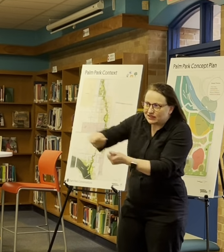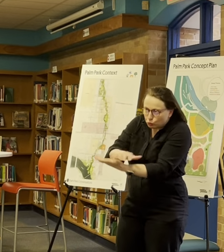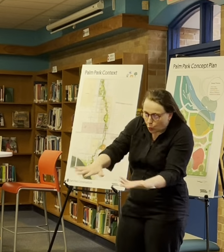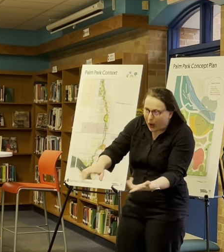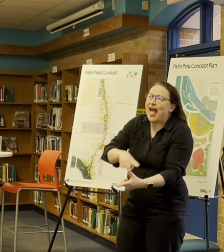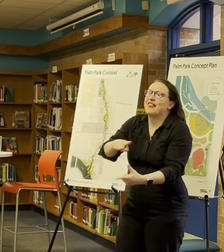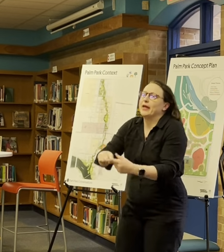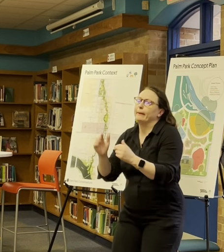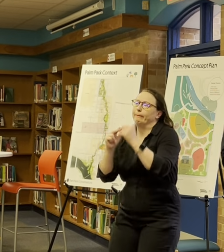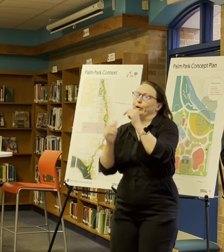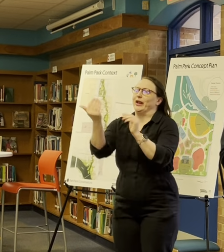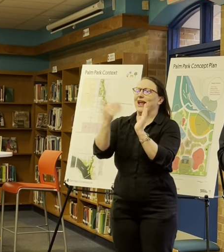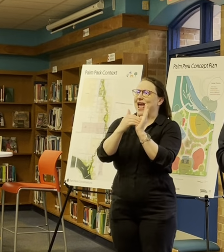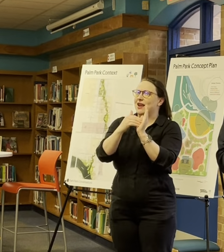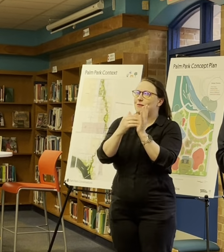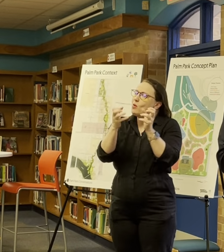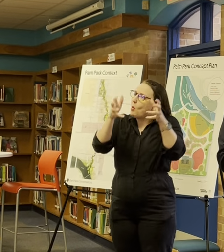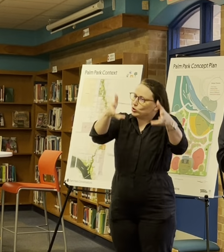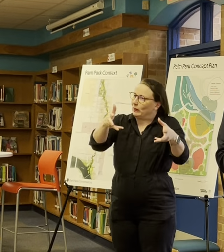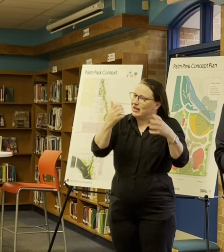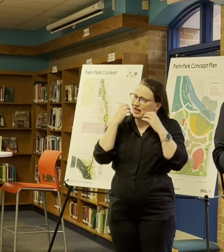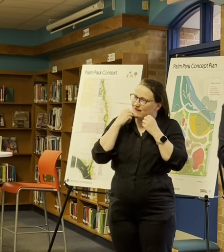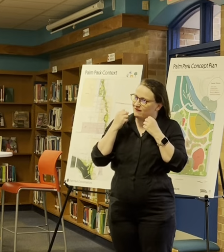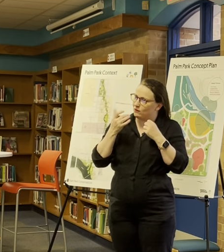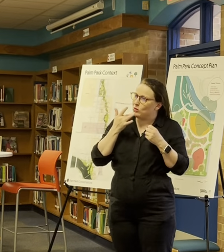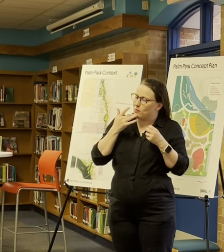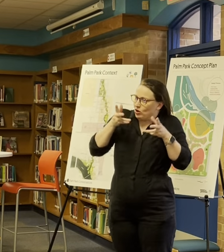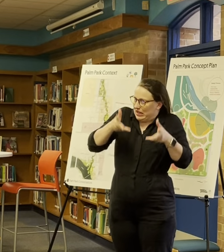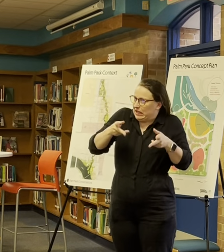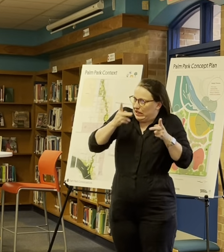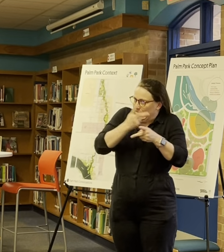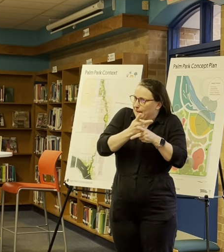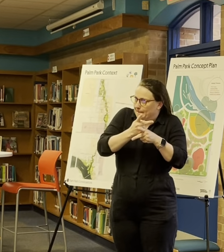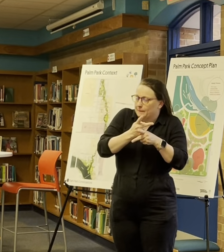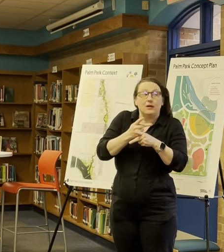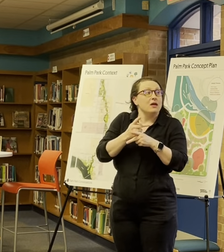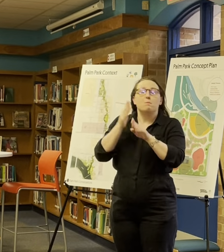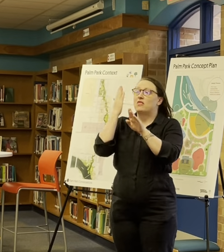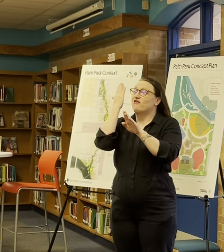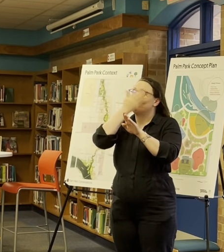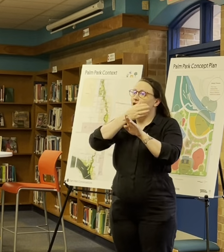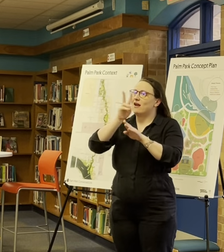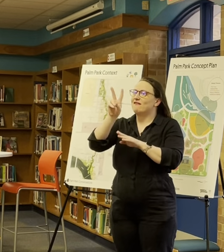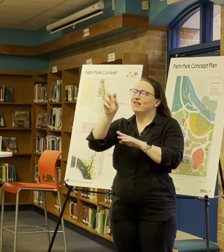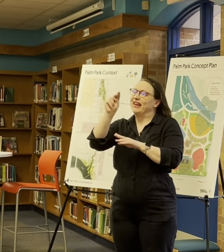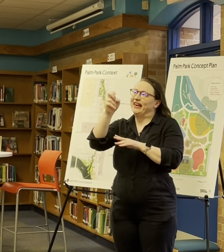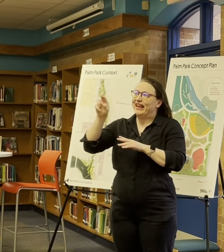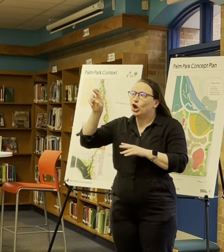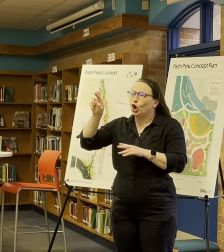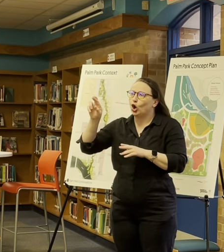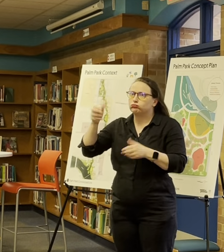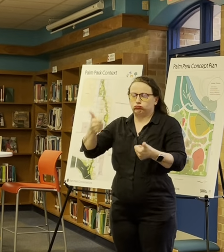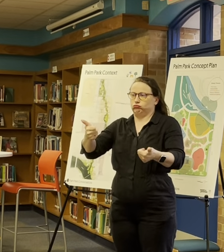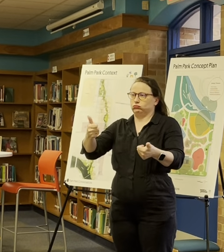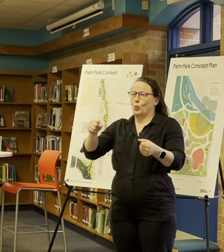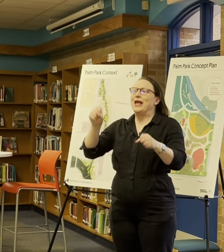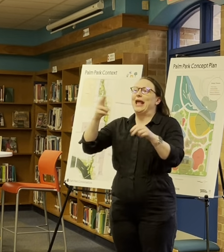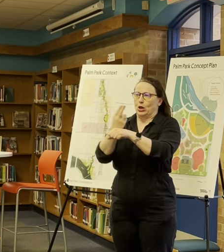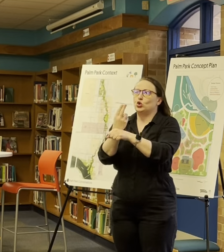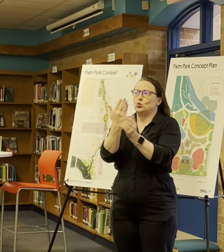think the stonework is fabulous, but the concrete and veneer of the stone is in really good shape. We can use